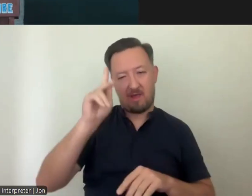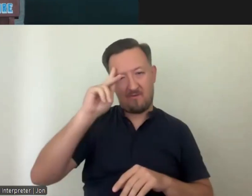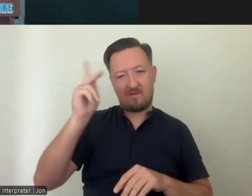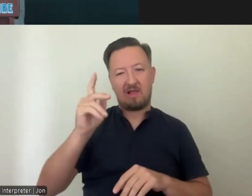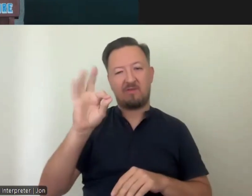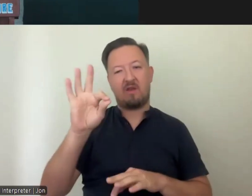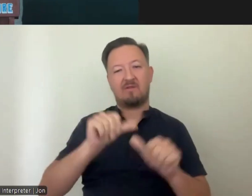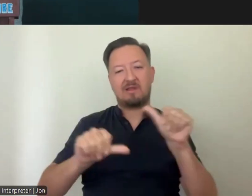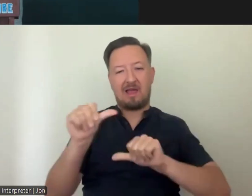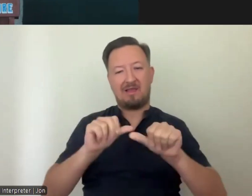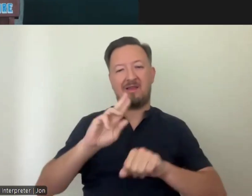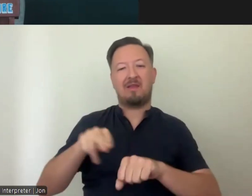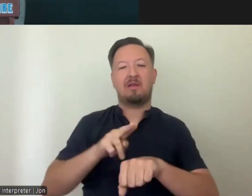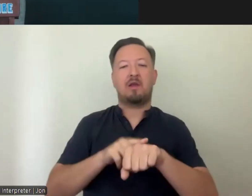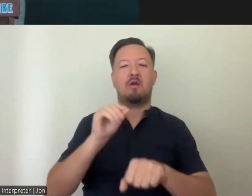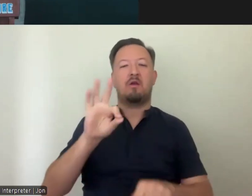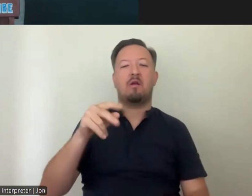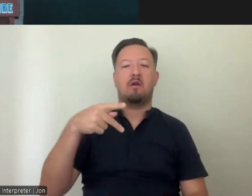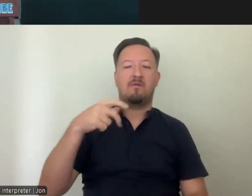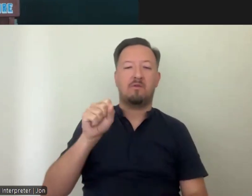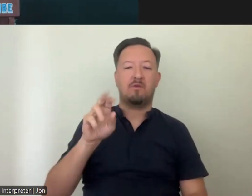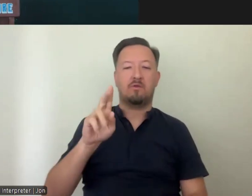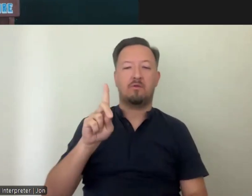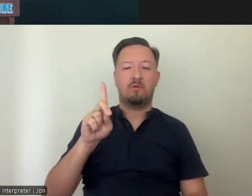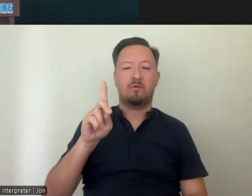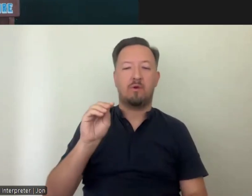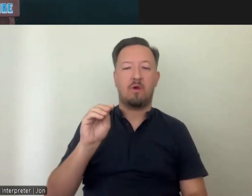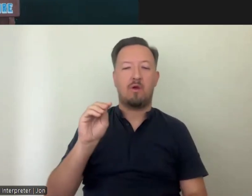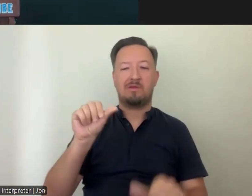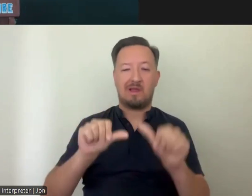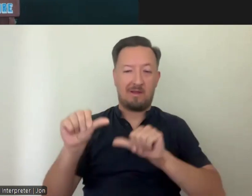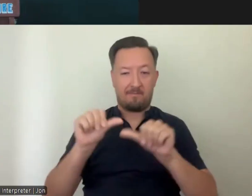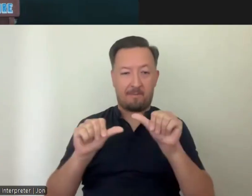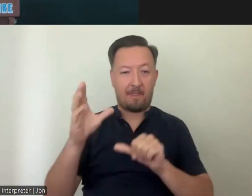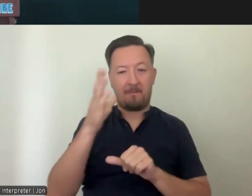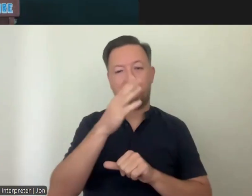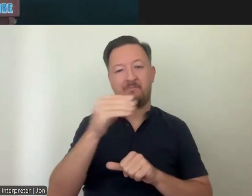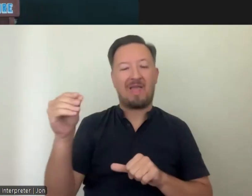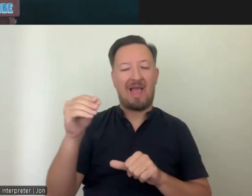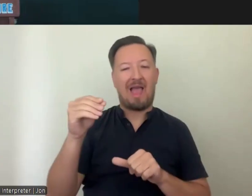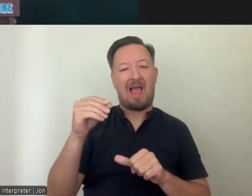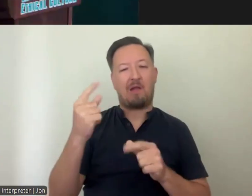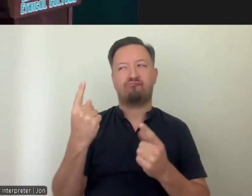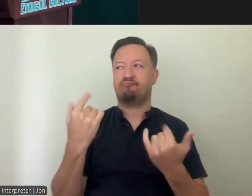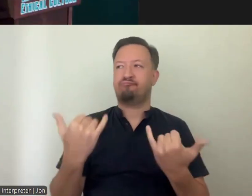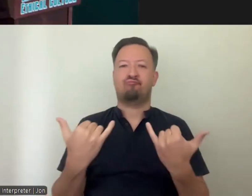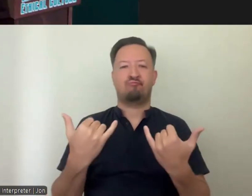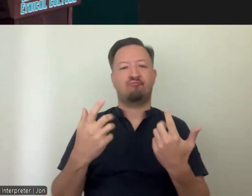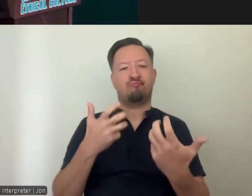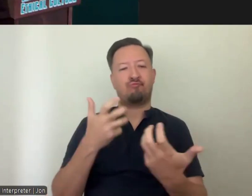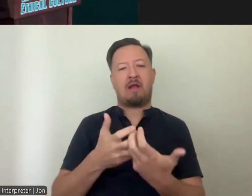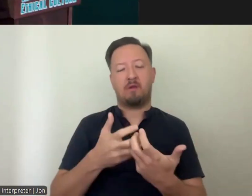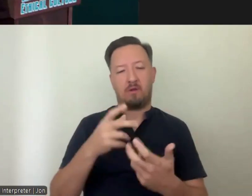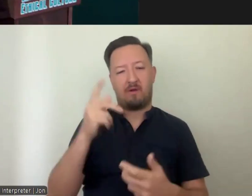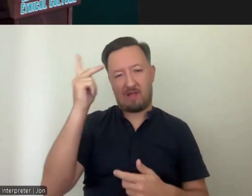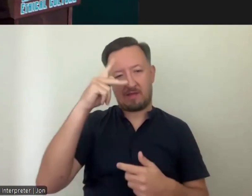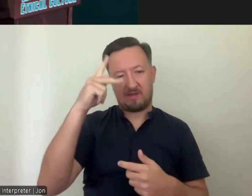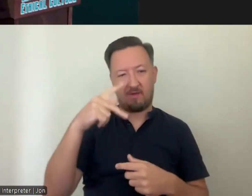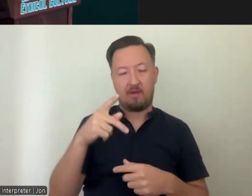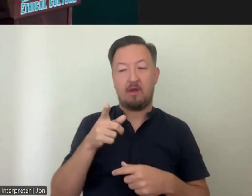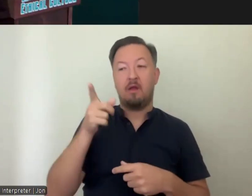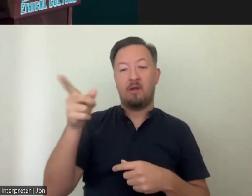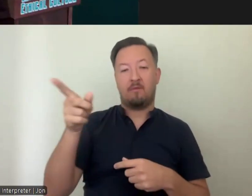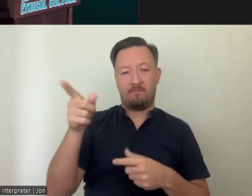of pseudoscience, nonsense on stilts, and practical philosophy. Massimo publishes a regular column